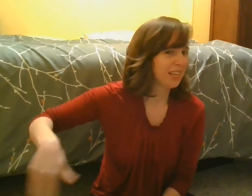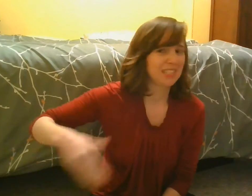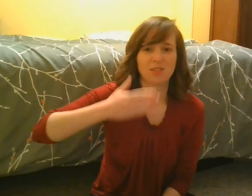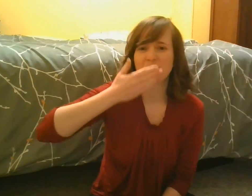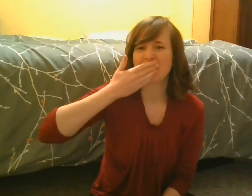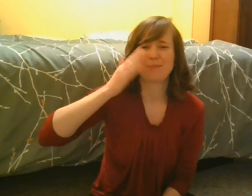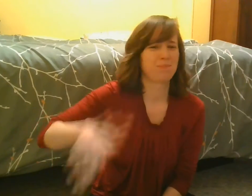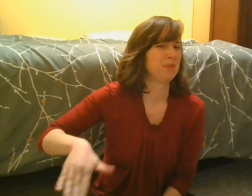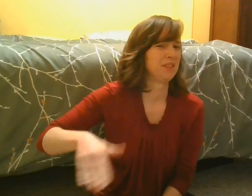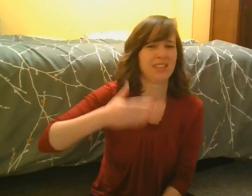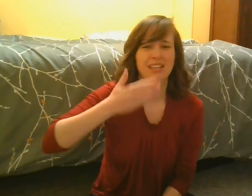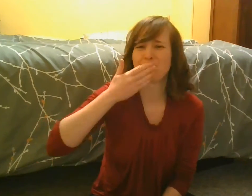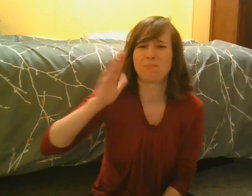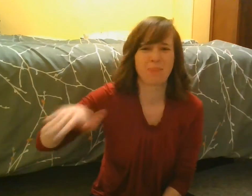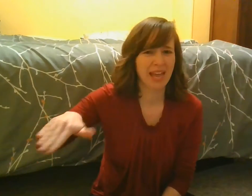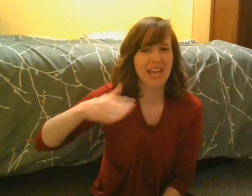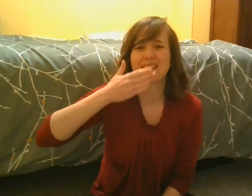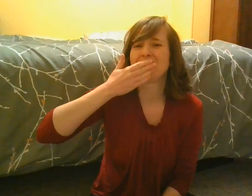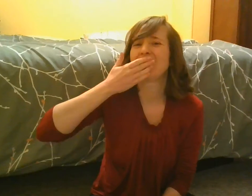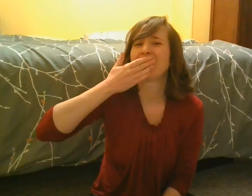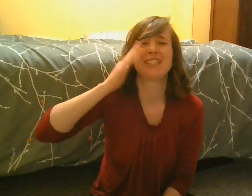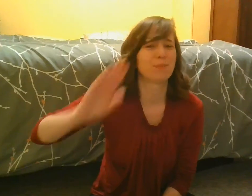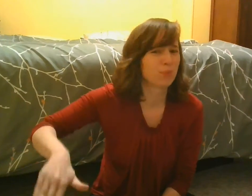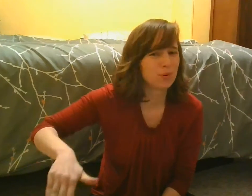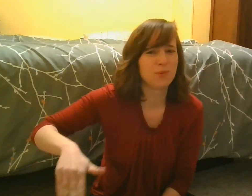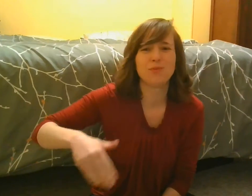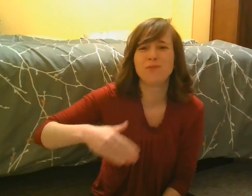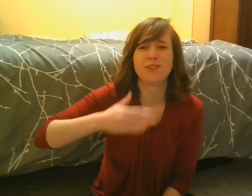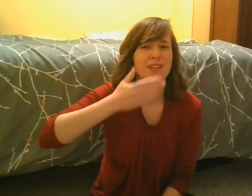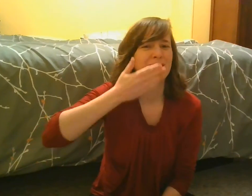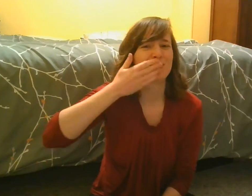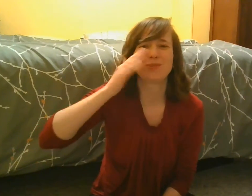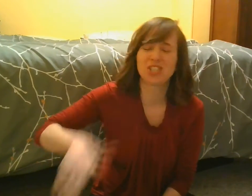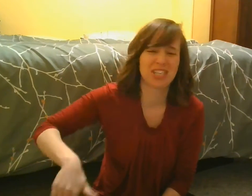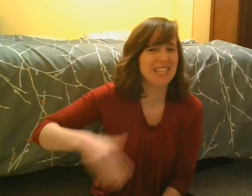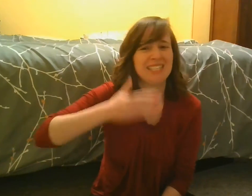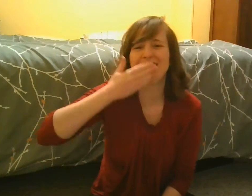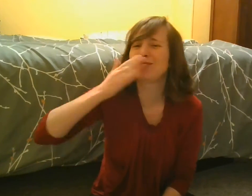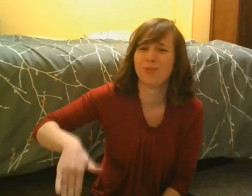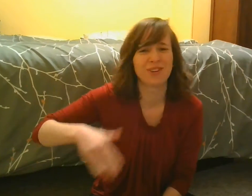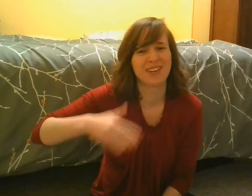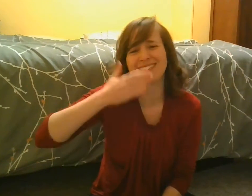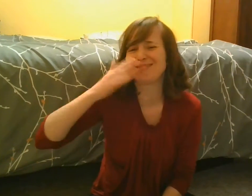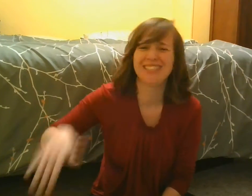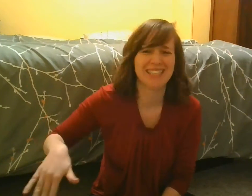down like that's bad. I disapprove. So cheesy, corny.